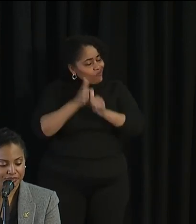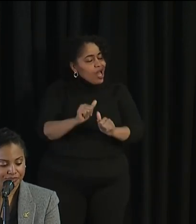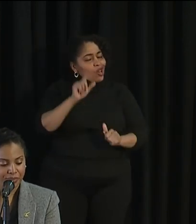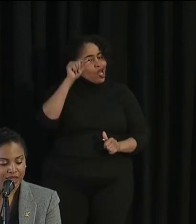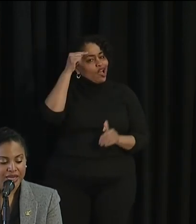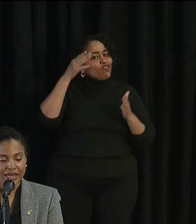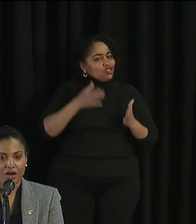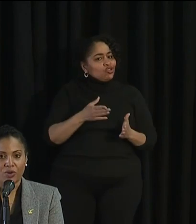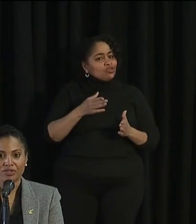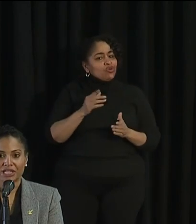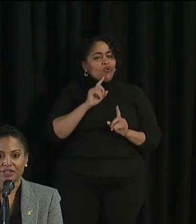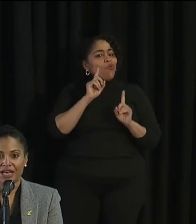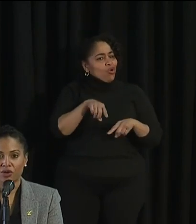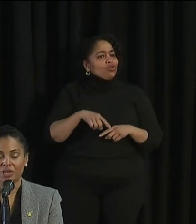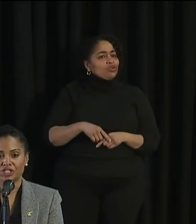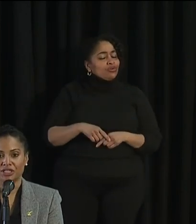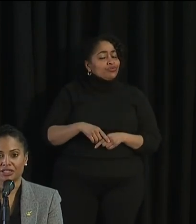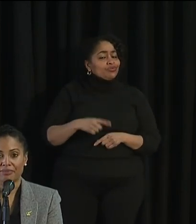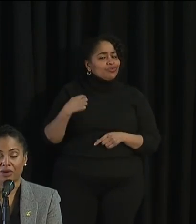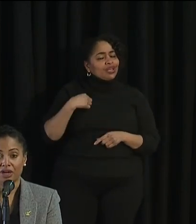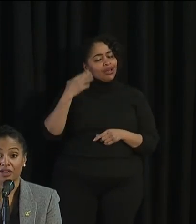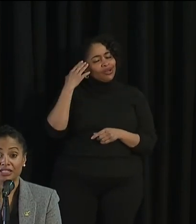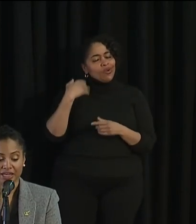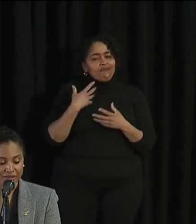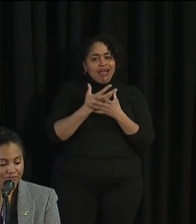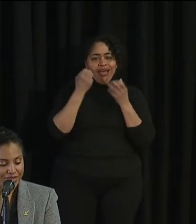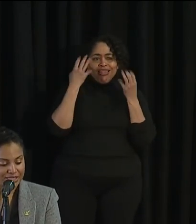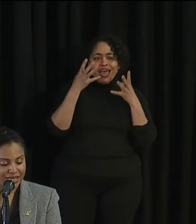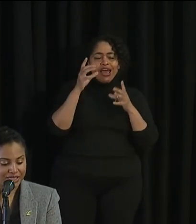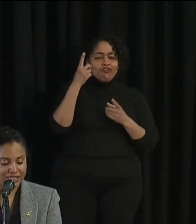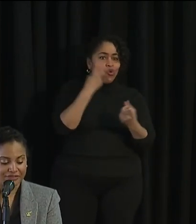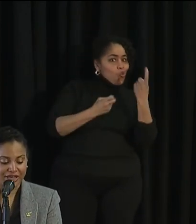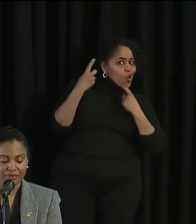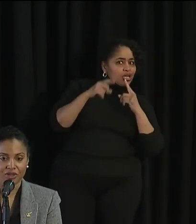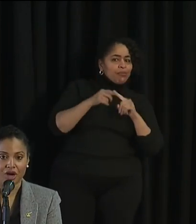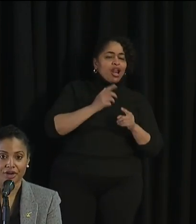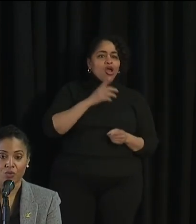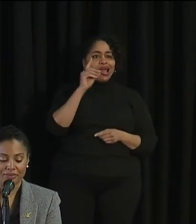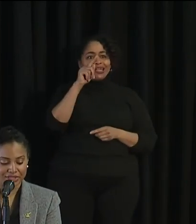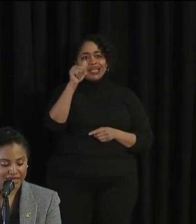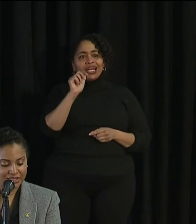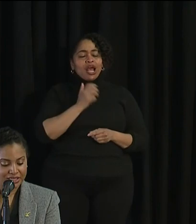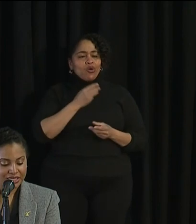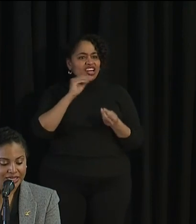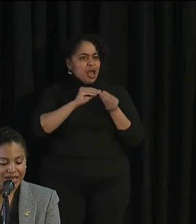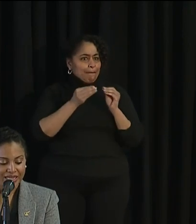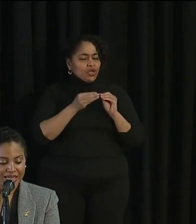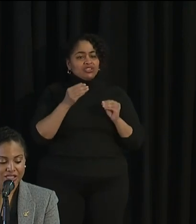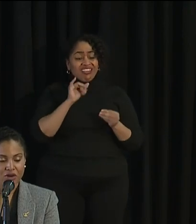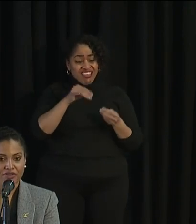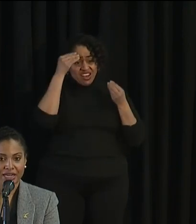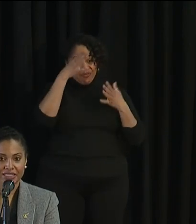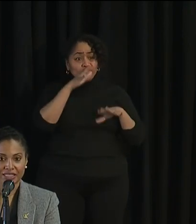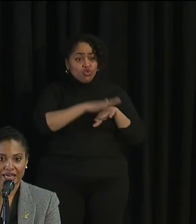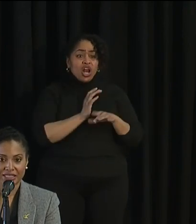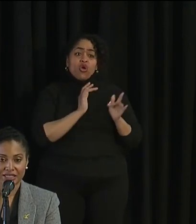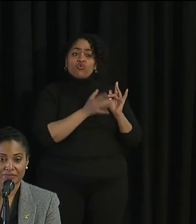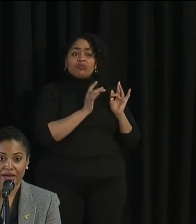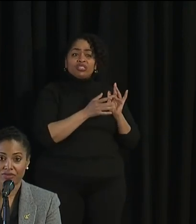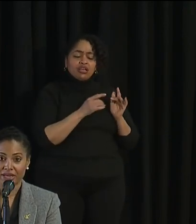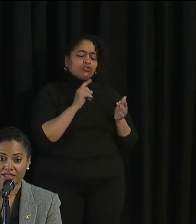place. Now, we've received a lot of questions about our data, and that data is available on our website. It highlights